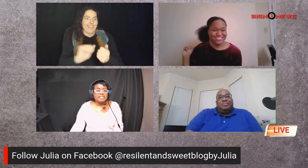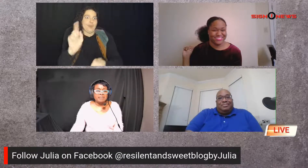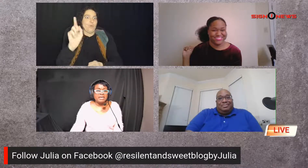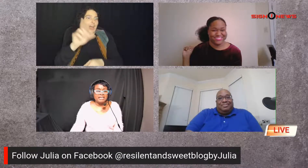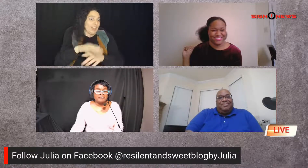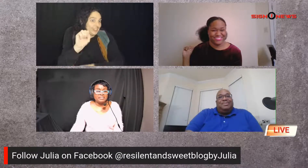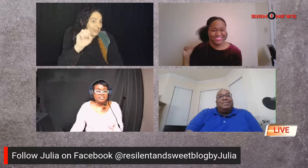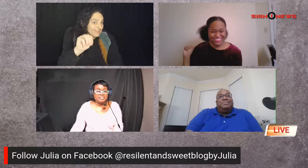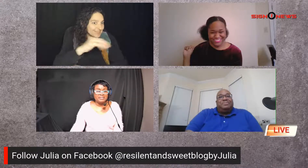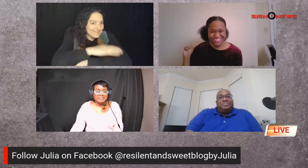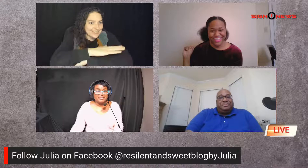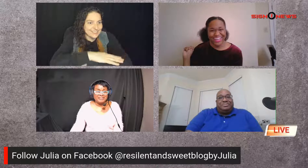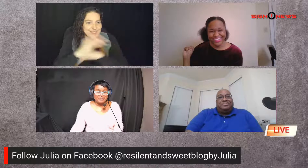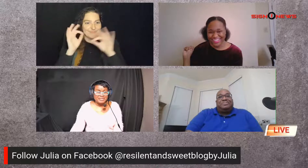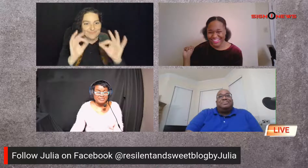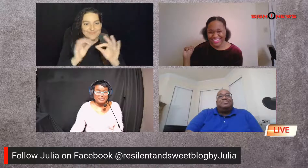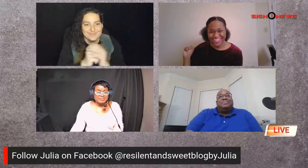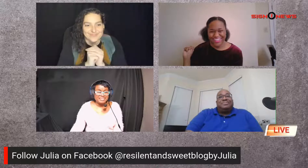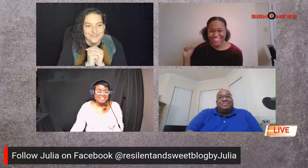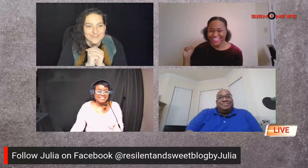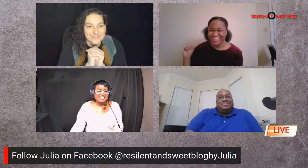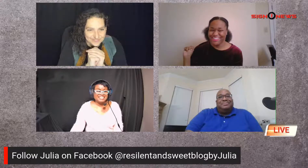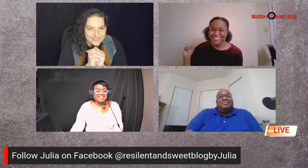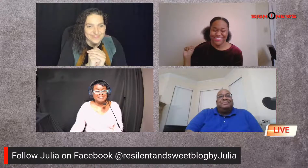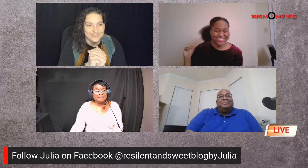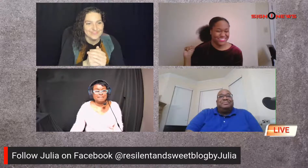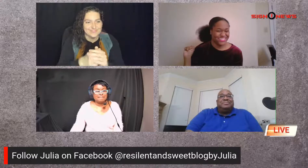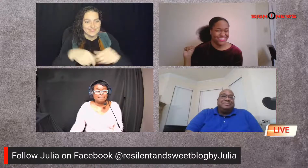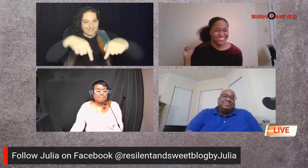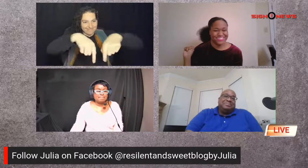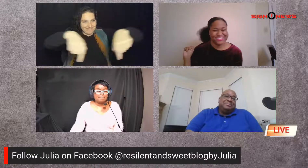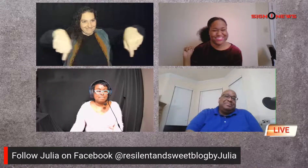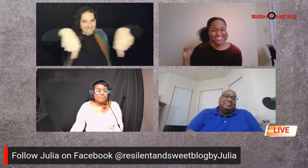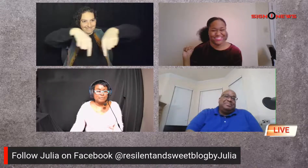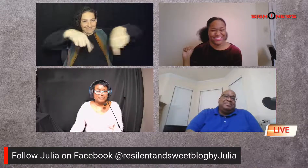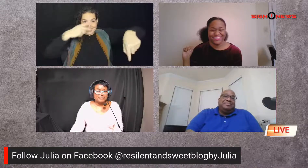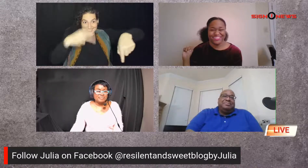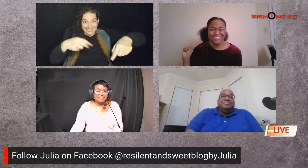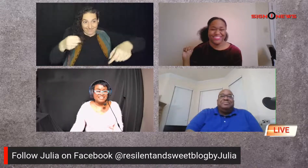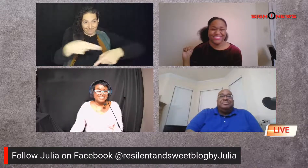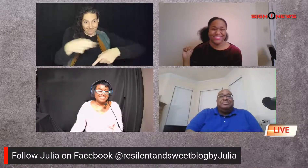It's just the same name, just, it's on everywhere on social media.